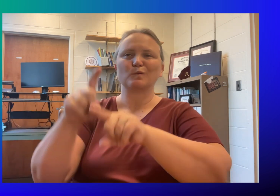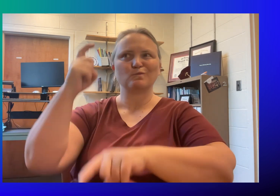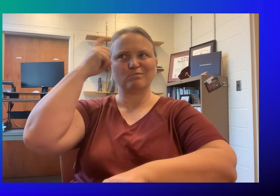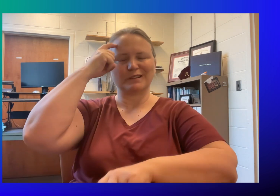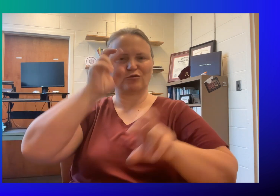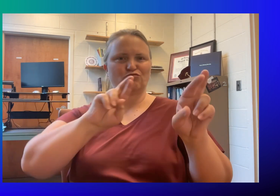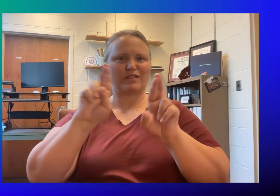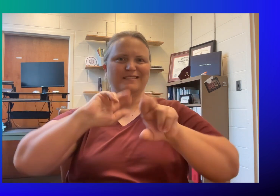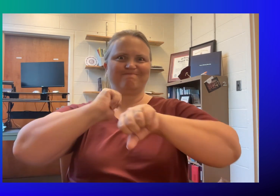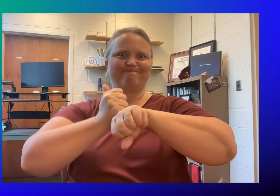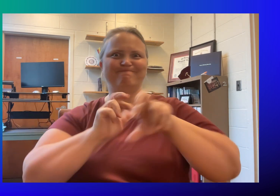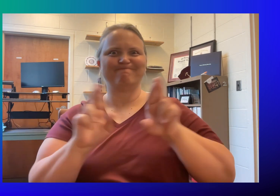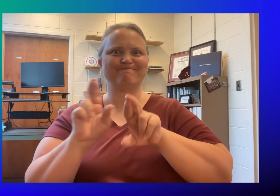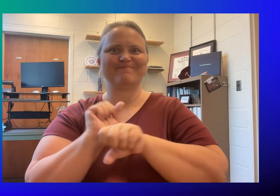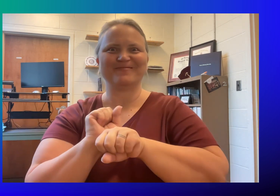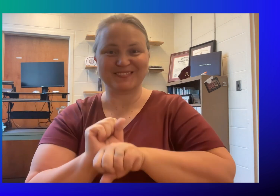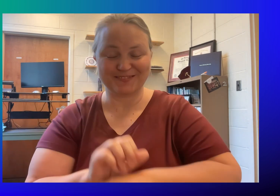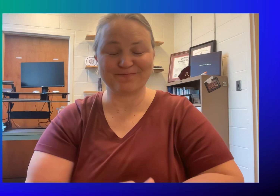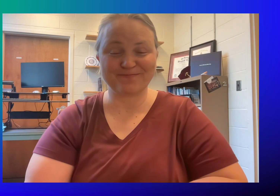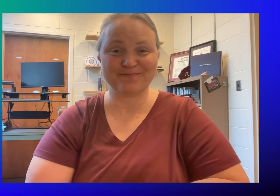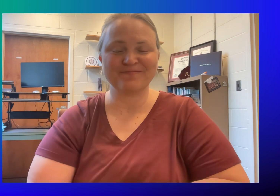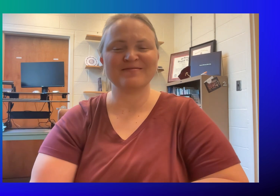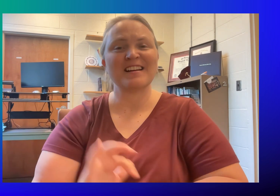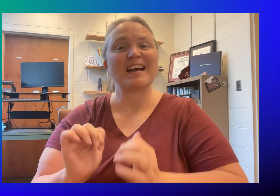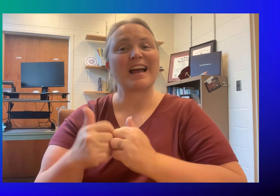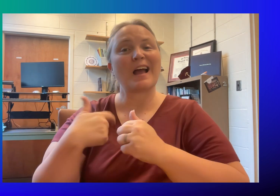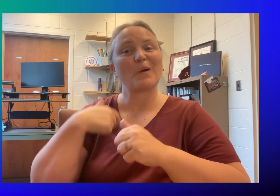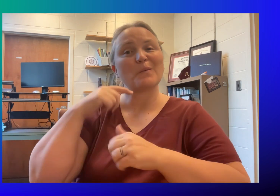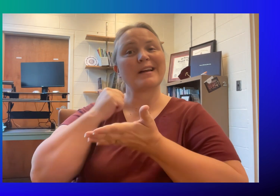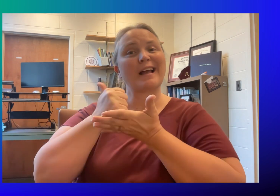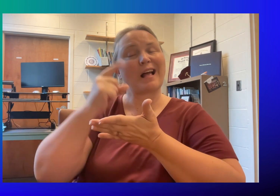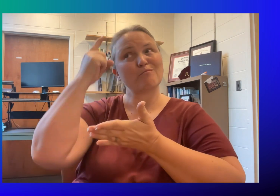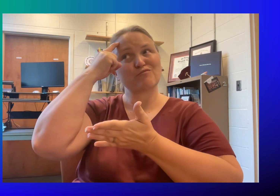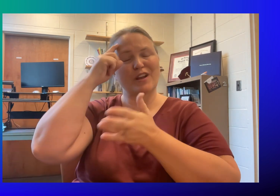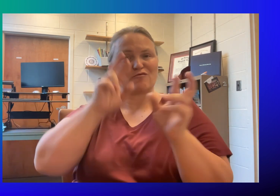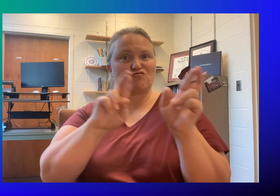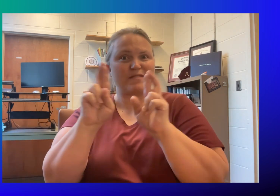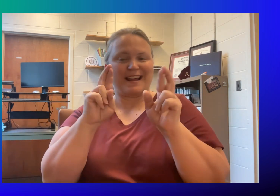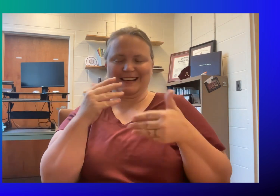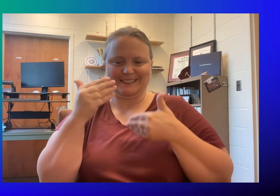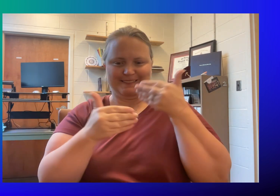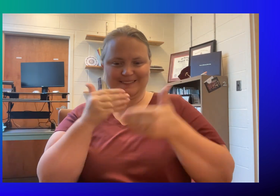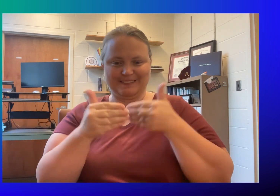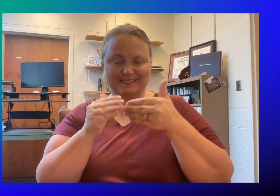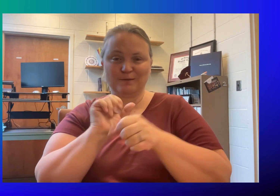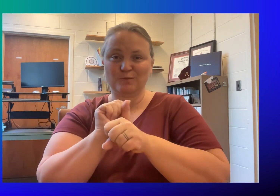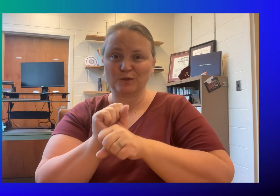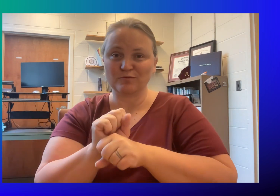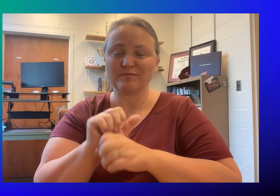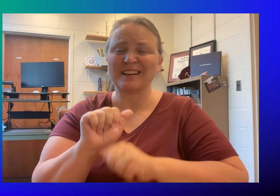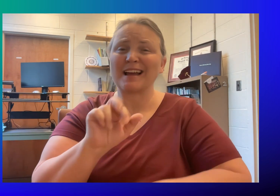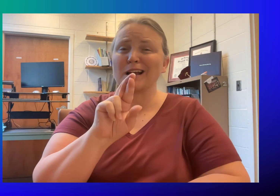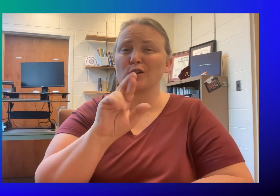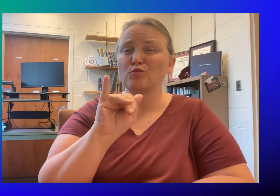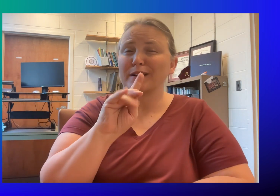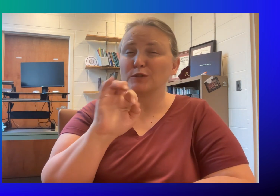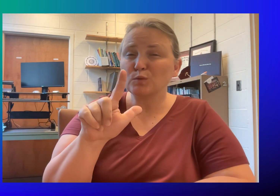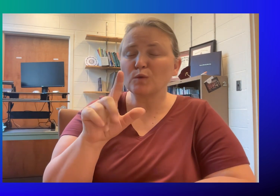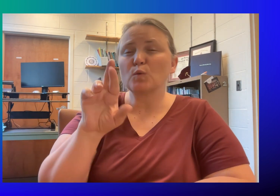space. Part of the way we get our mental space ready to do that hard thinking work of reading and writing, do some specific things like rituals